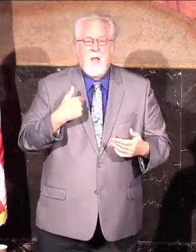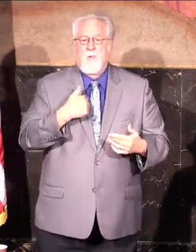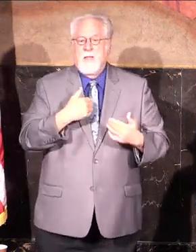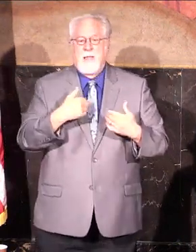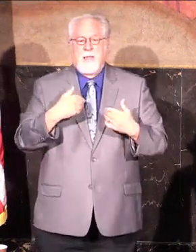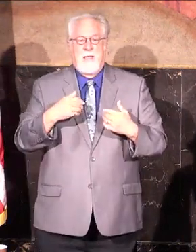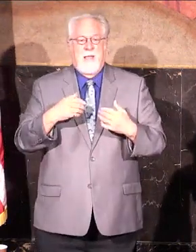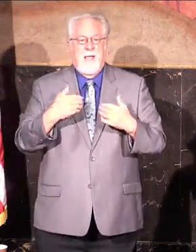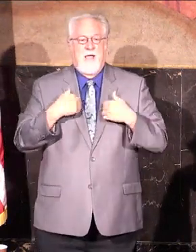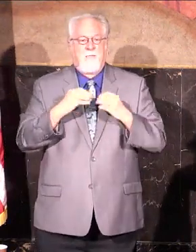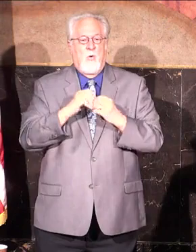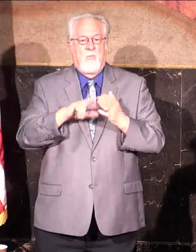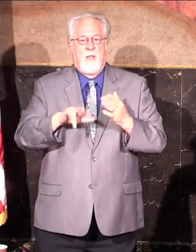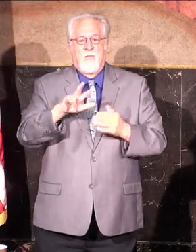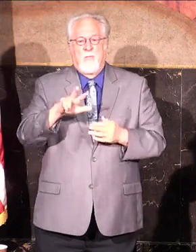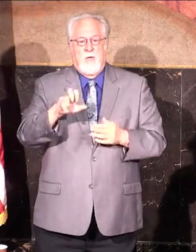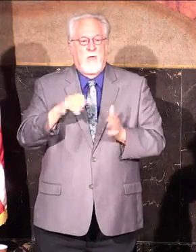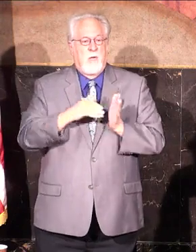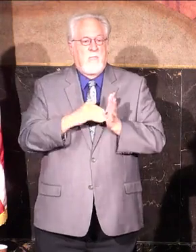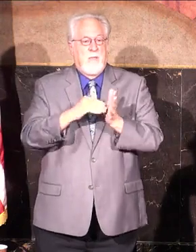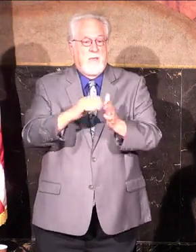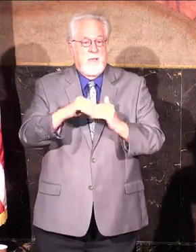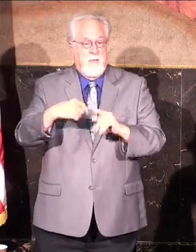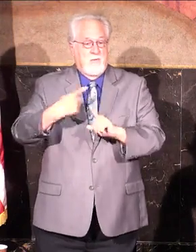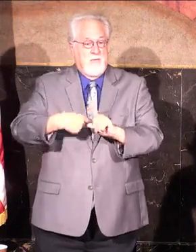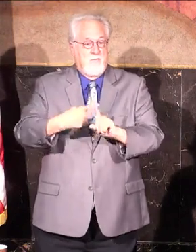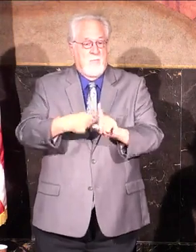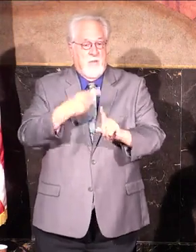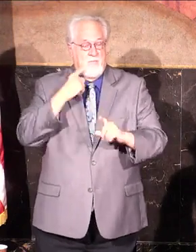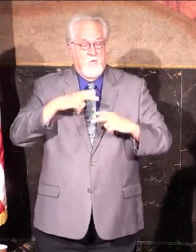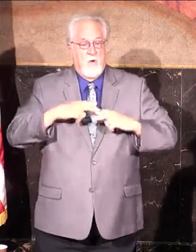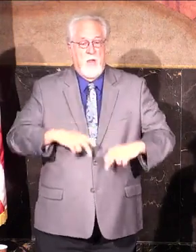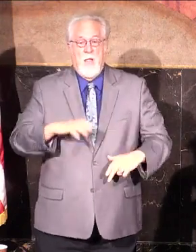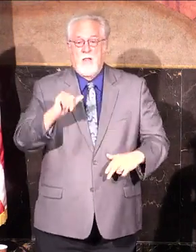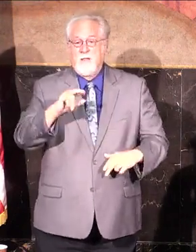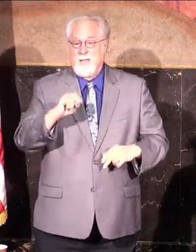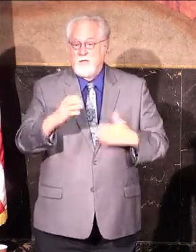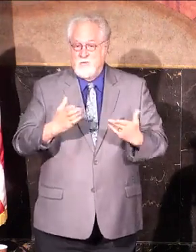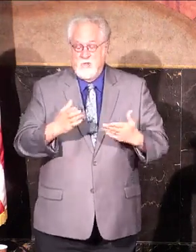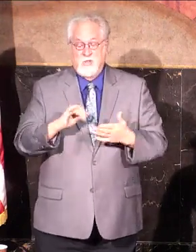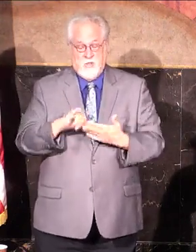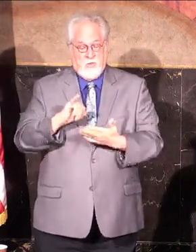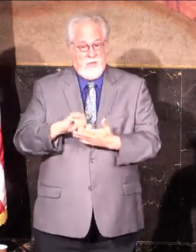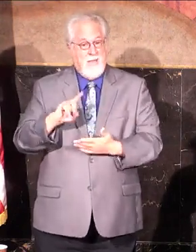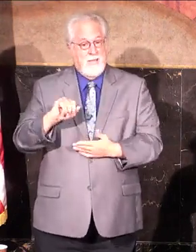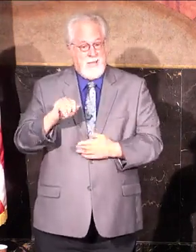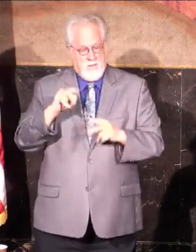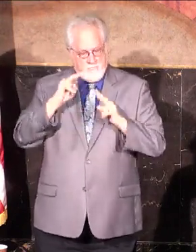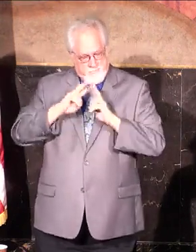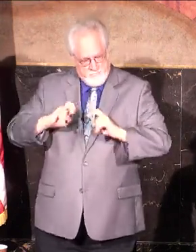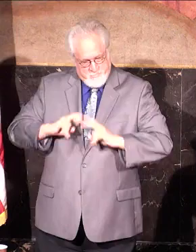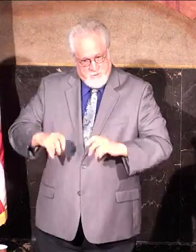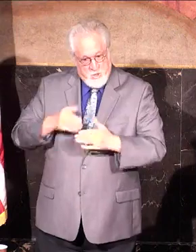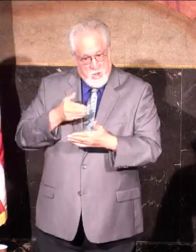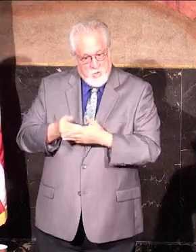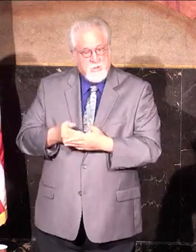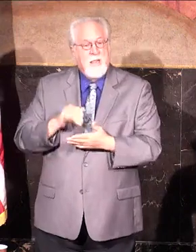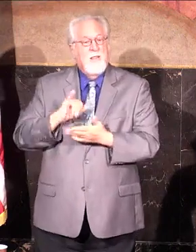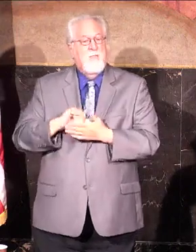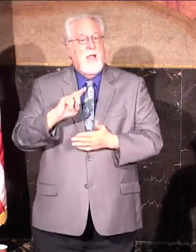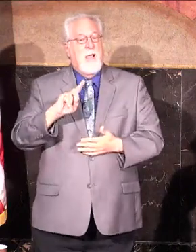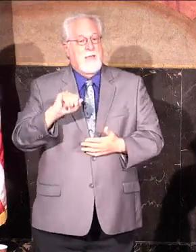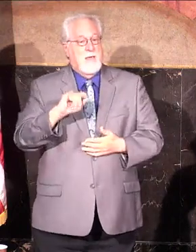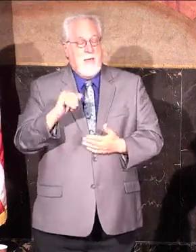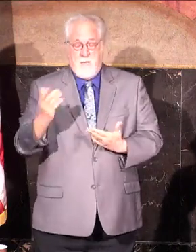million per month to healthcare services. So this data is looked at very closely, and that data